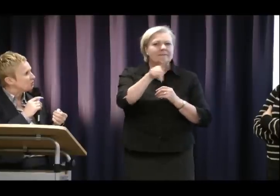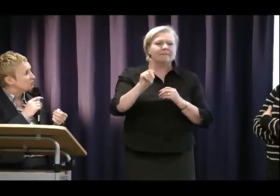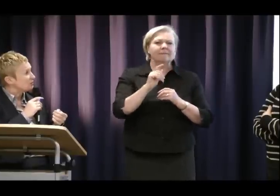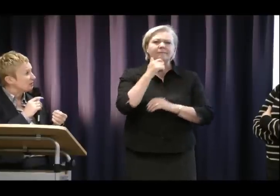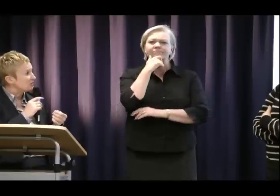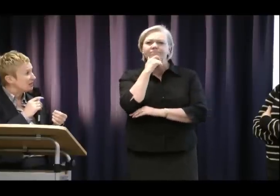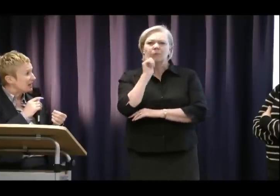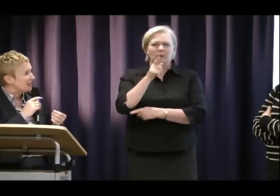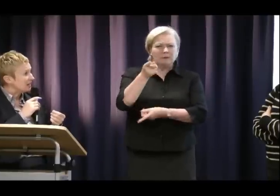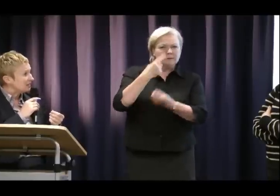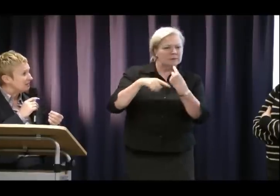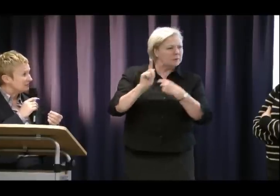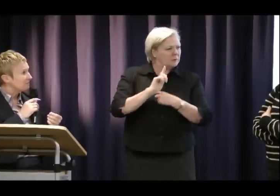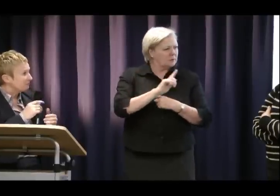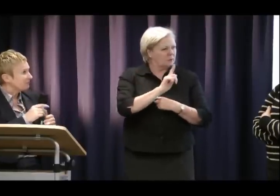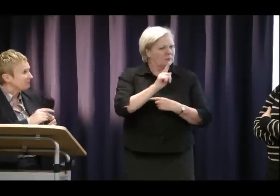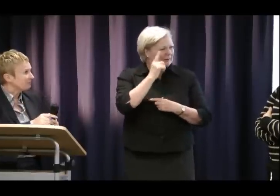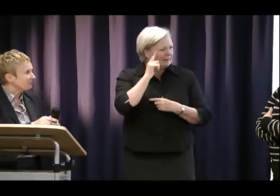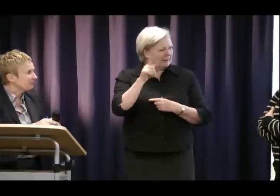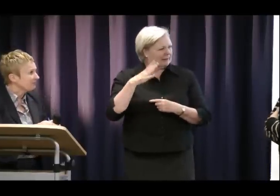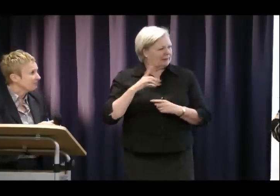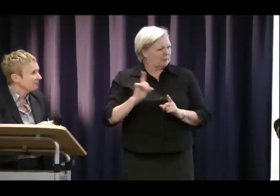about the sorts of things they need?